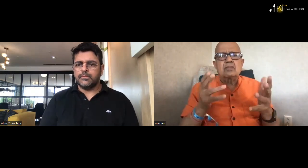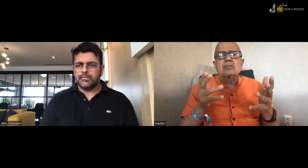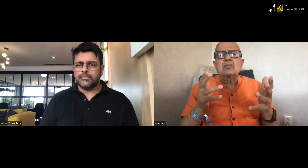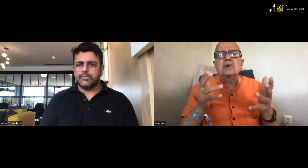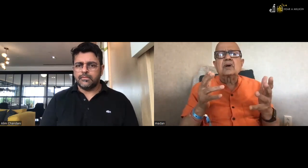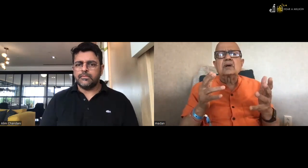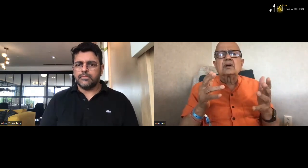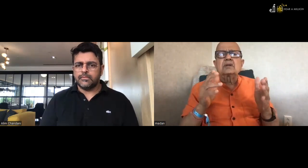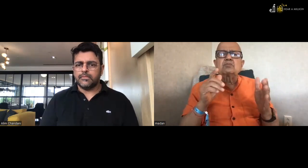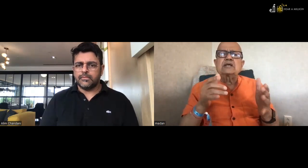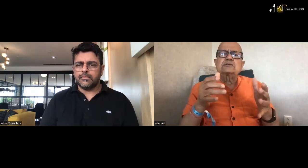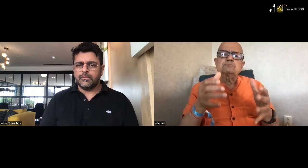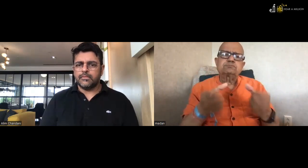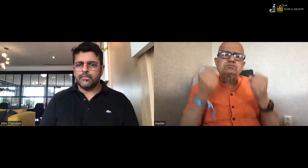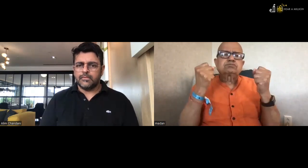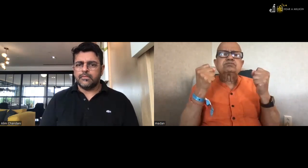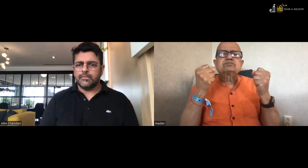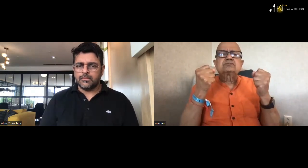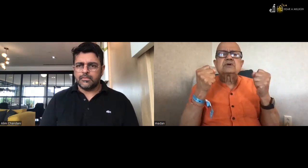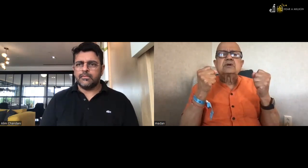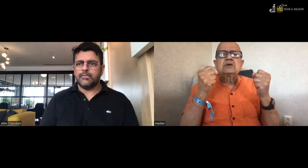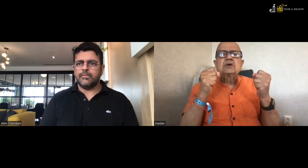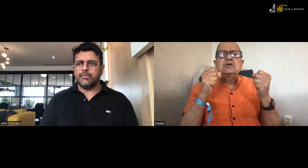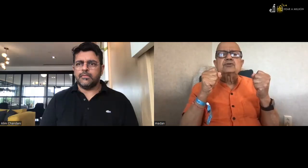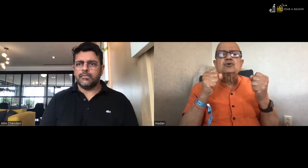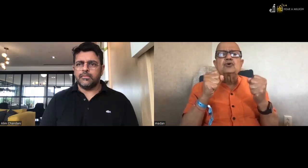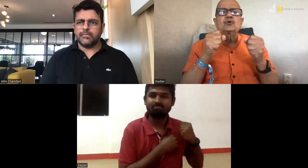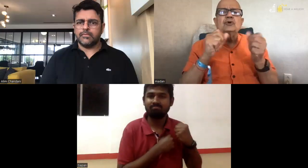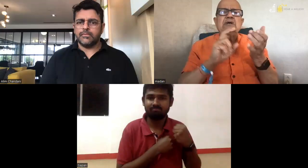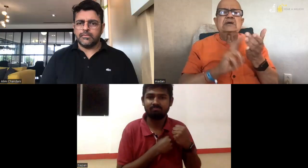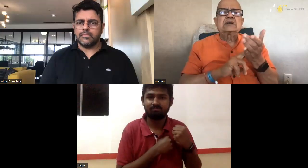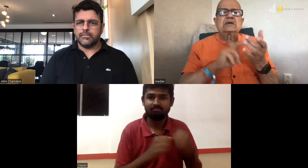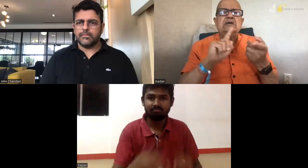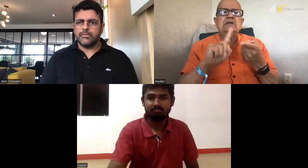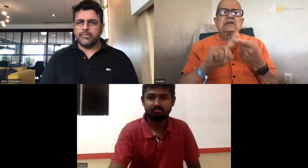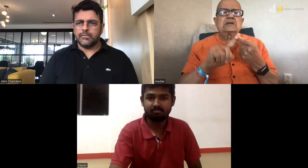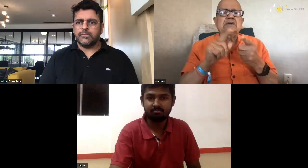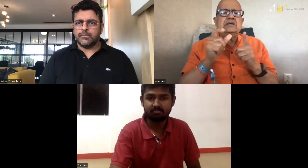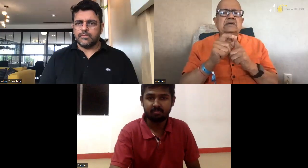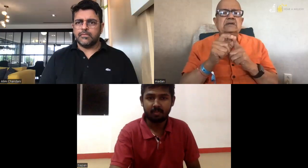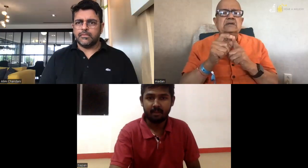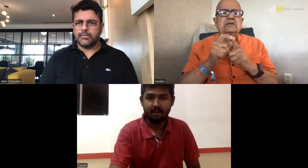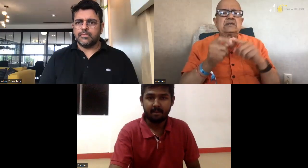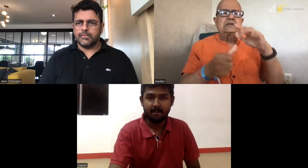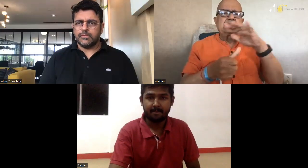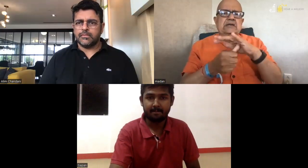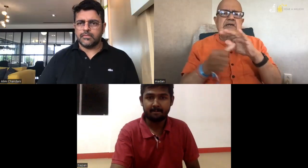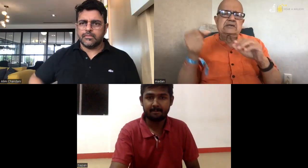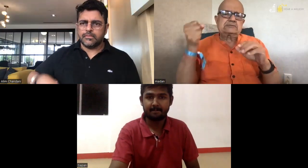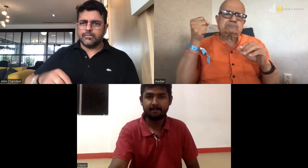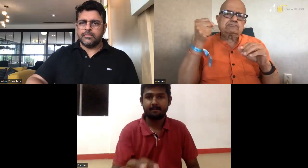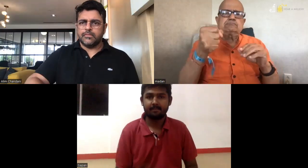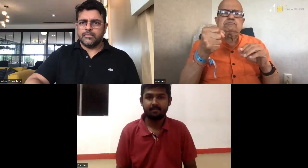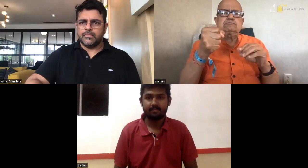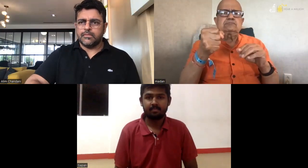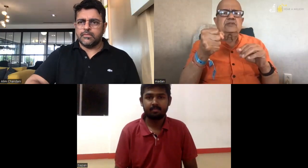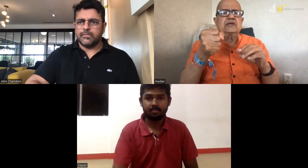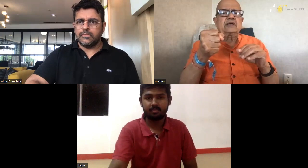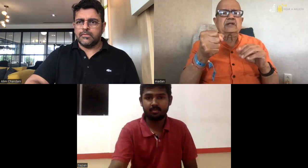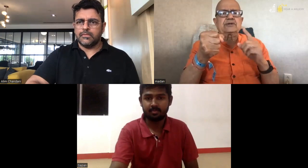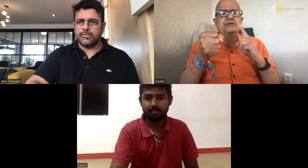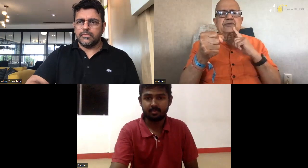like ISLRTC and NCERT, they have signed the MOU, but who is coordinating it?